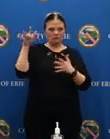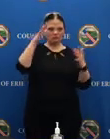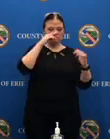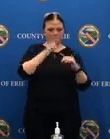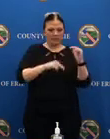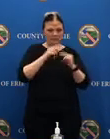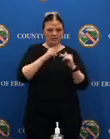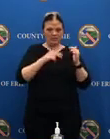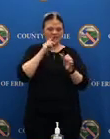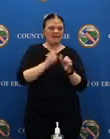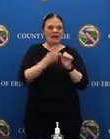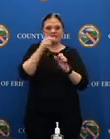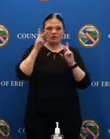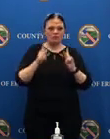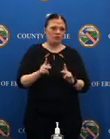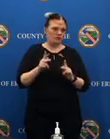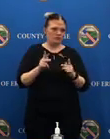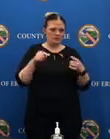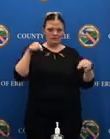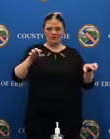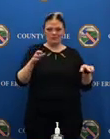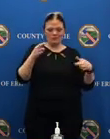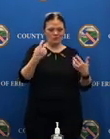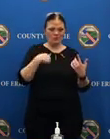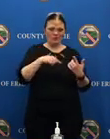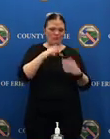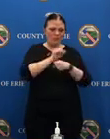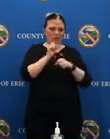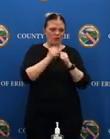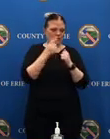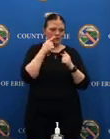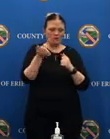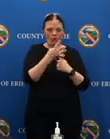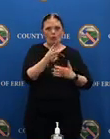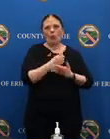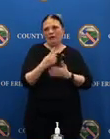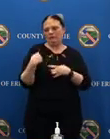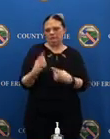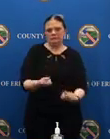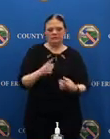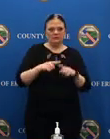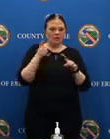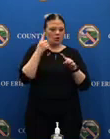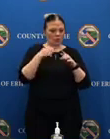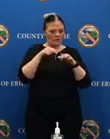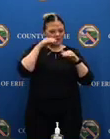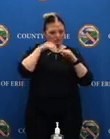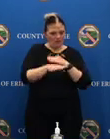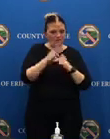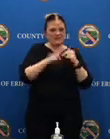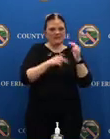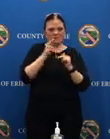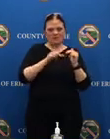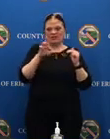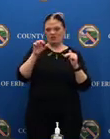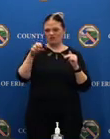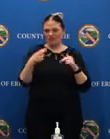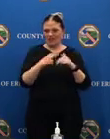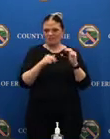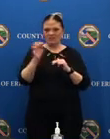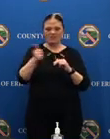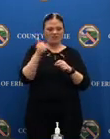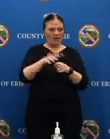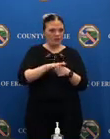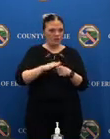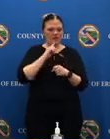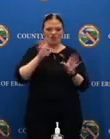every person in this room we've been with along for weeks now, but when they come into the building, our staff, including the Rath building and other county locations,